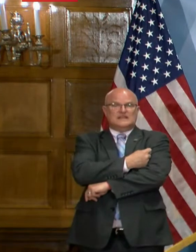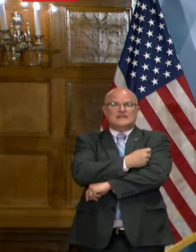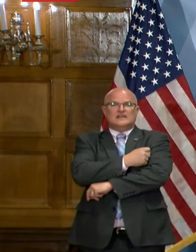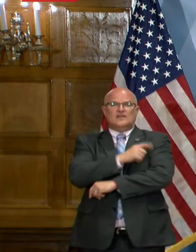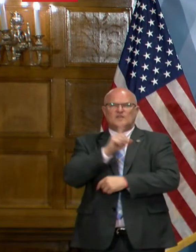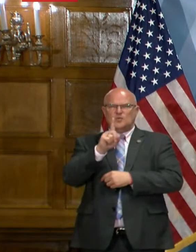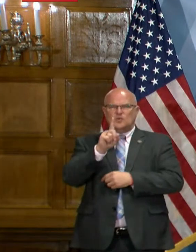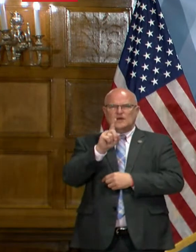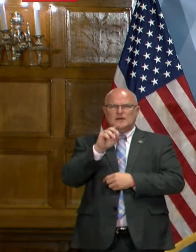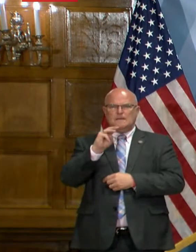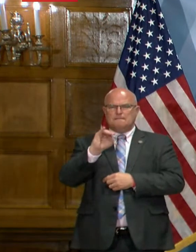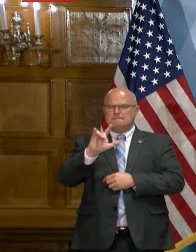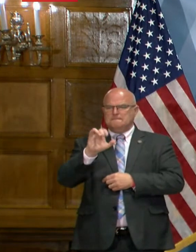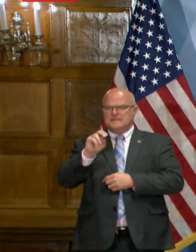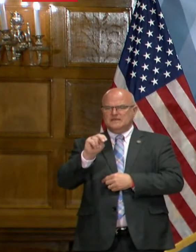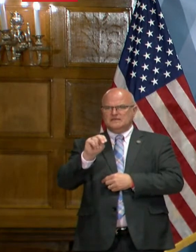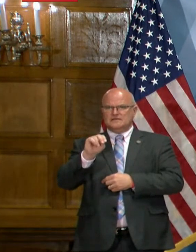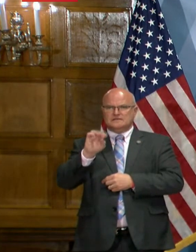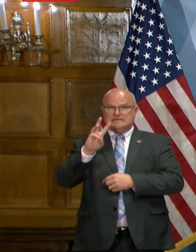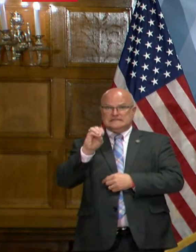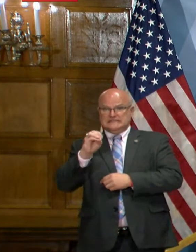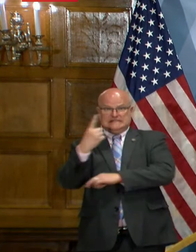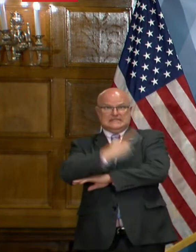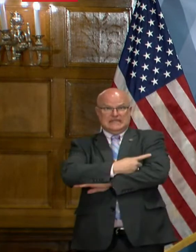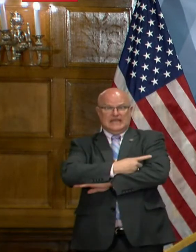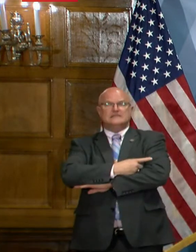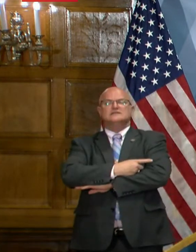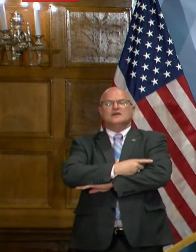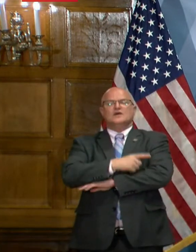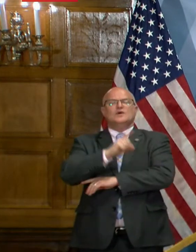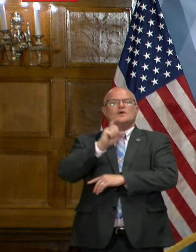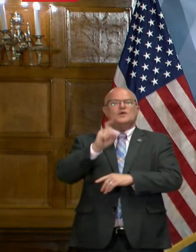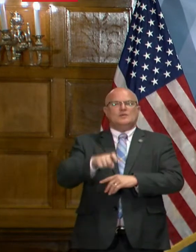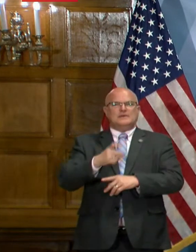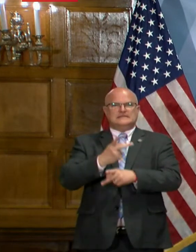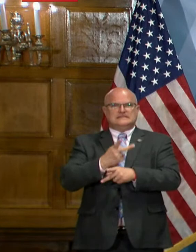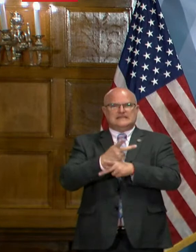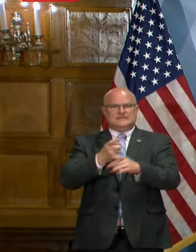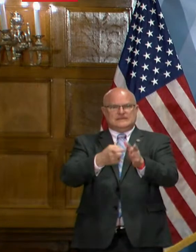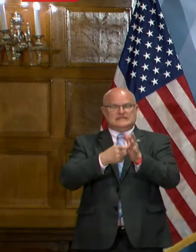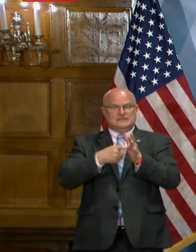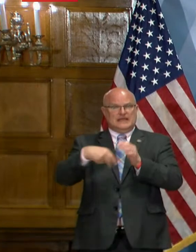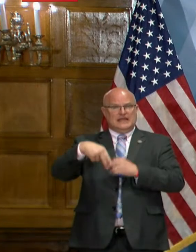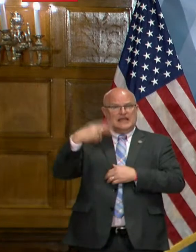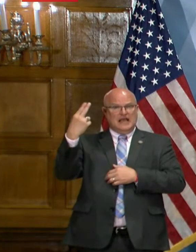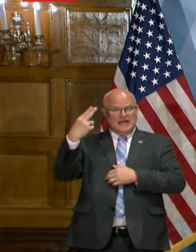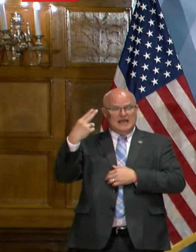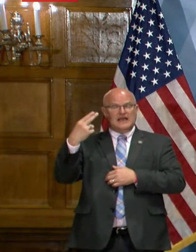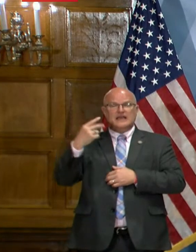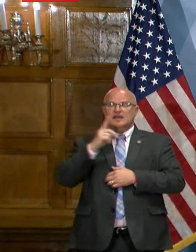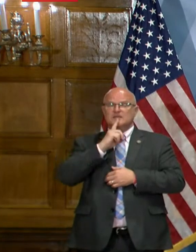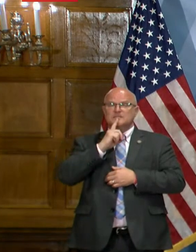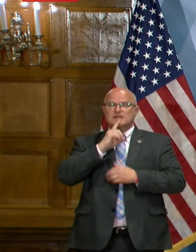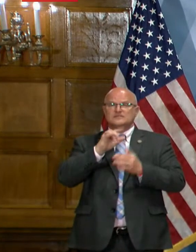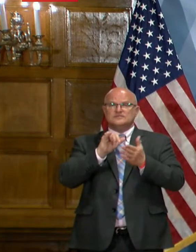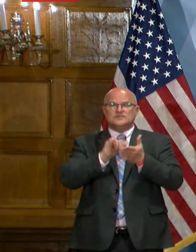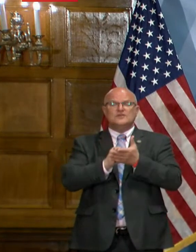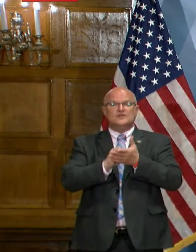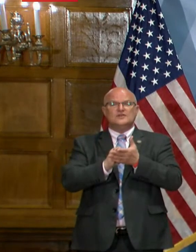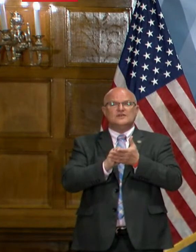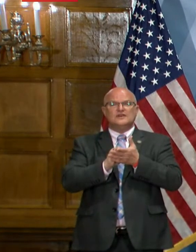1 million doses in 60 days, we have to keep the demand up. We have to make sure